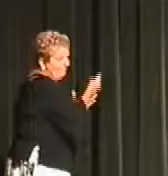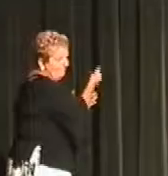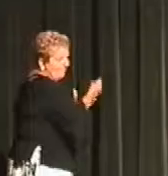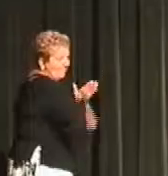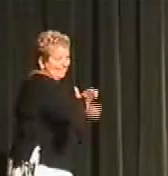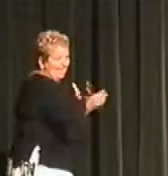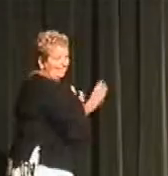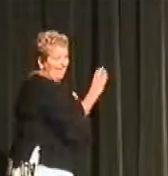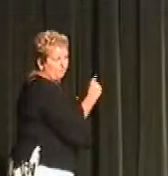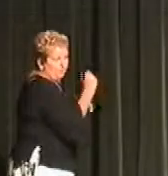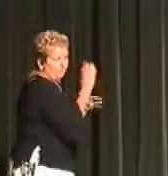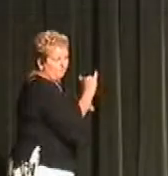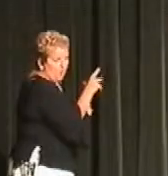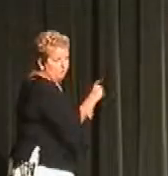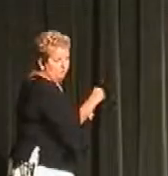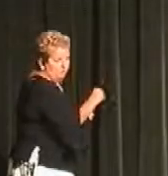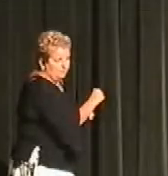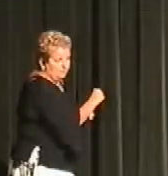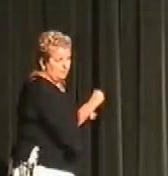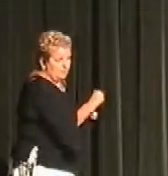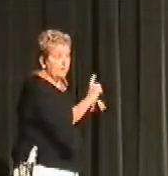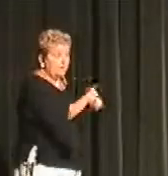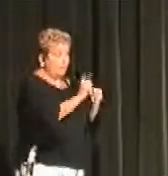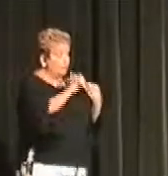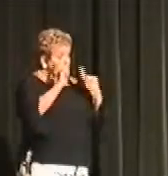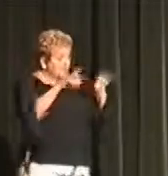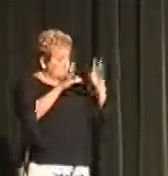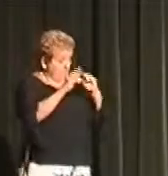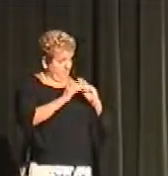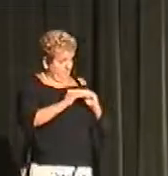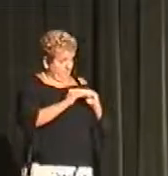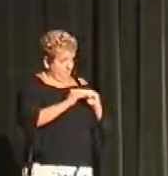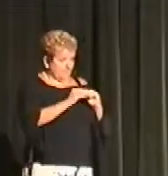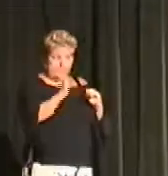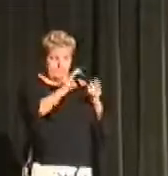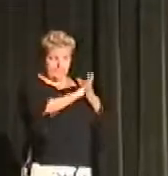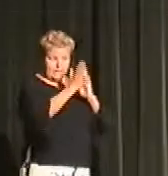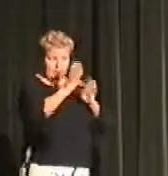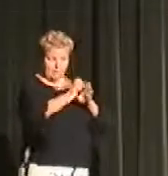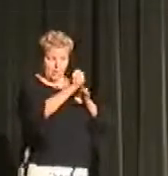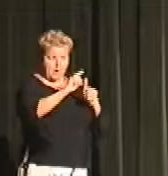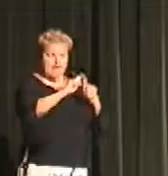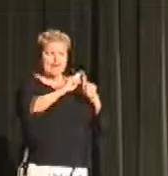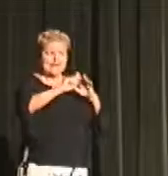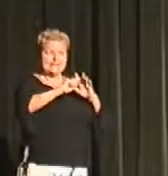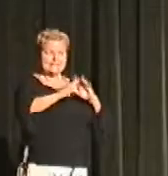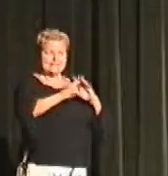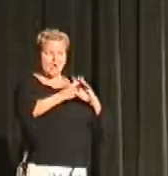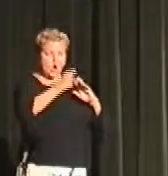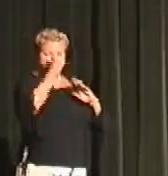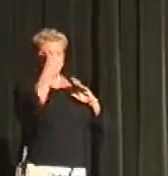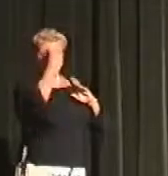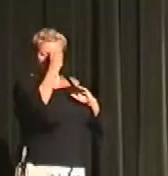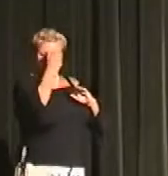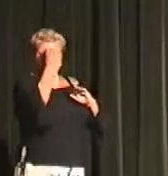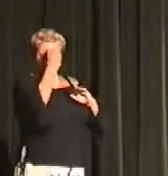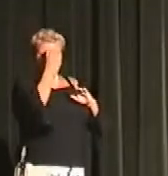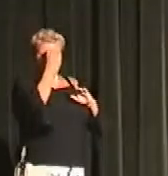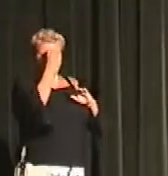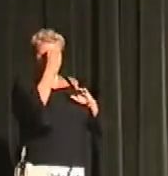that night, and I did not get sober that night, but the miracle of Alcoholics Anonymous began for me. And it began because there was a guy in that meeting that I admired more than anyone